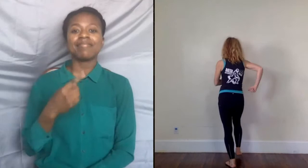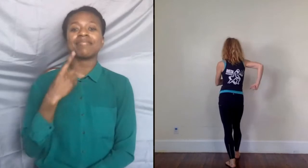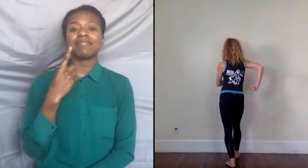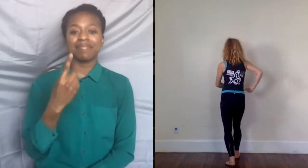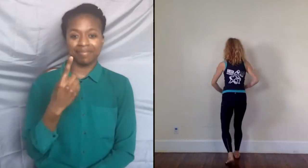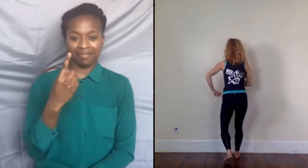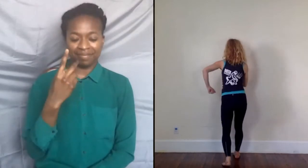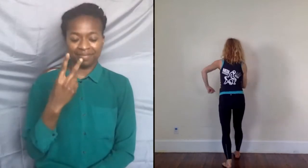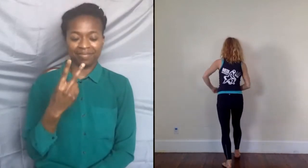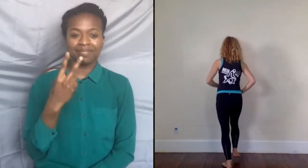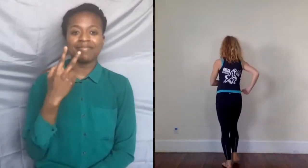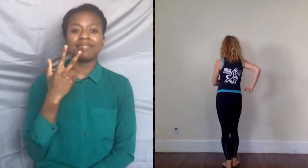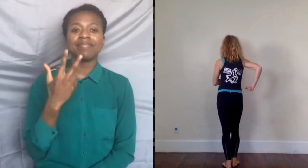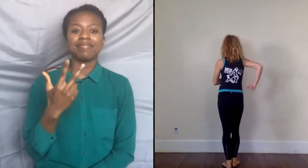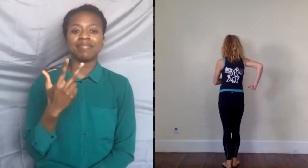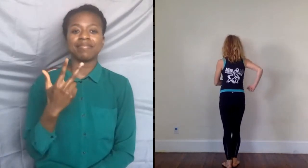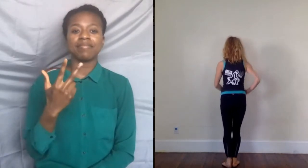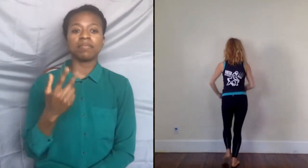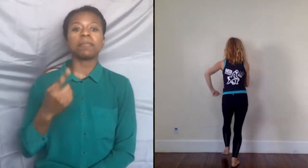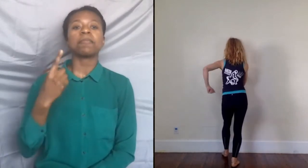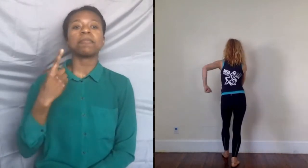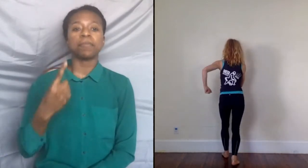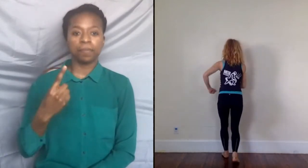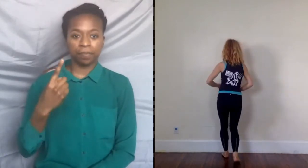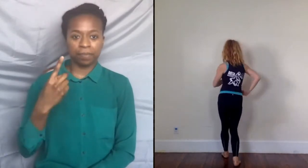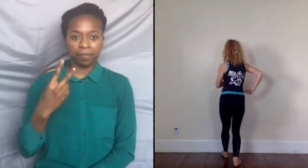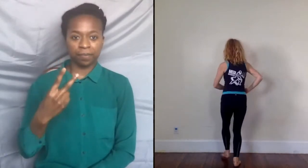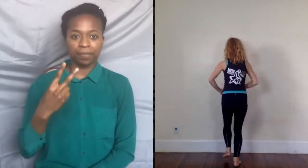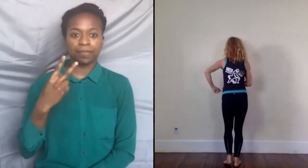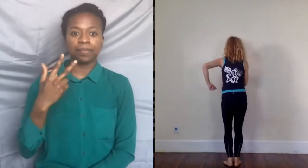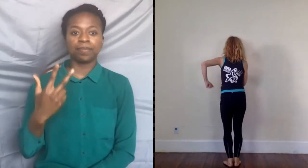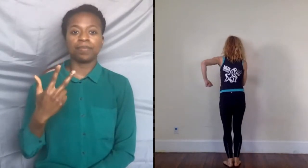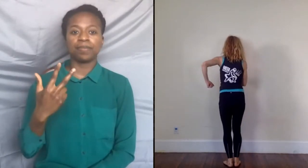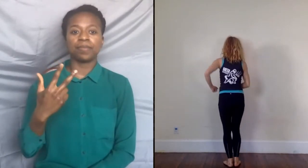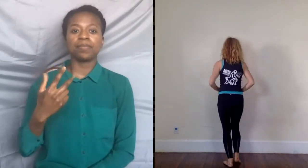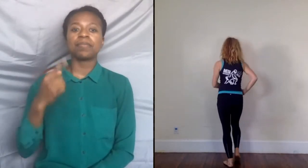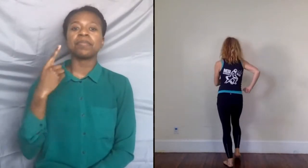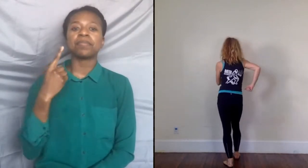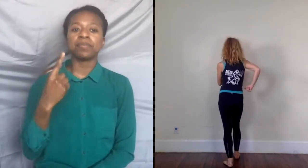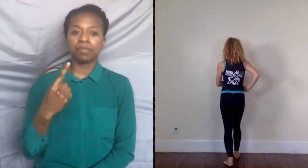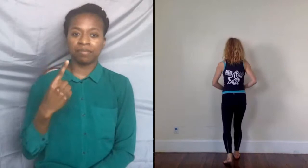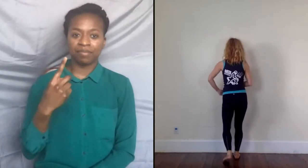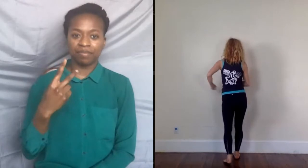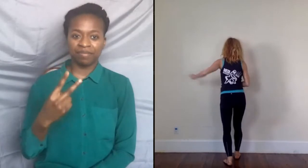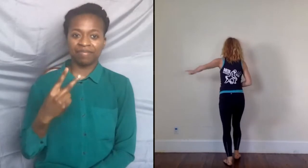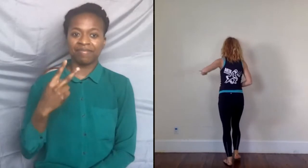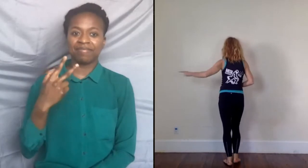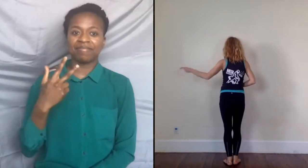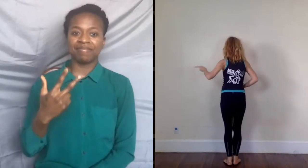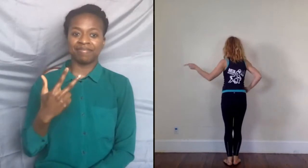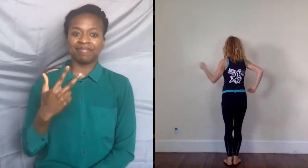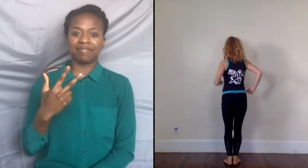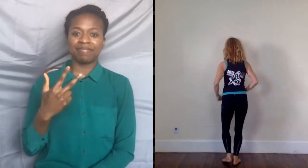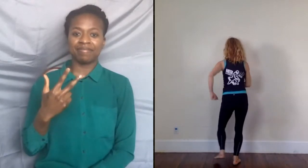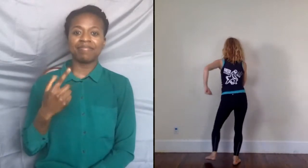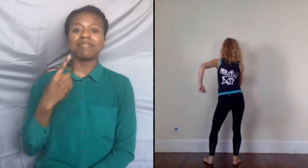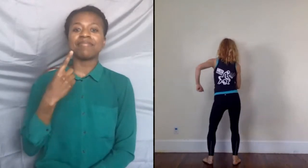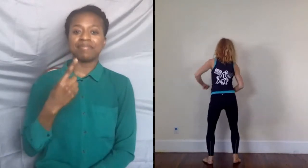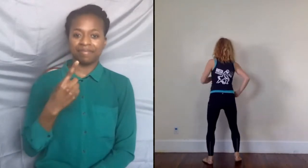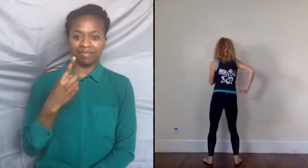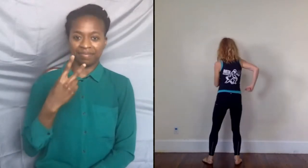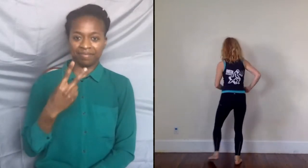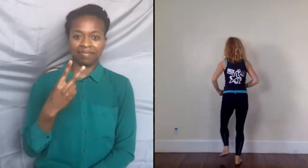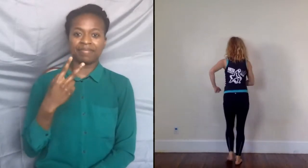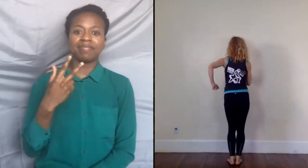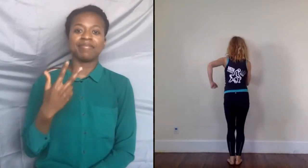And 1, 2, 3. And 1, 2, 3. And 1, 2, side.